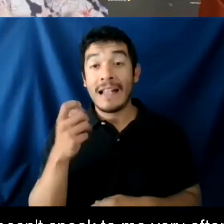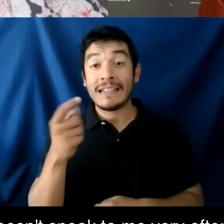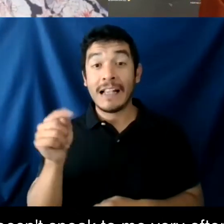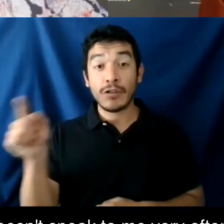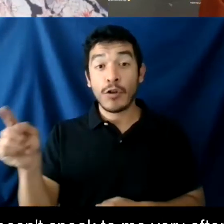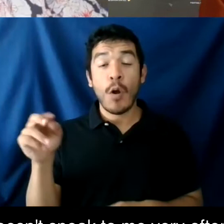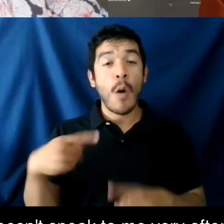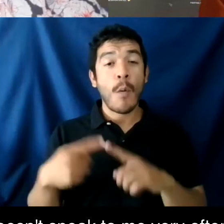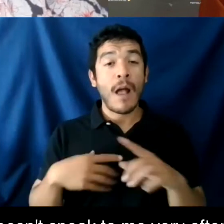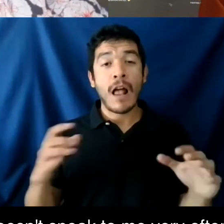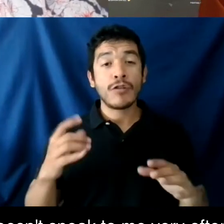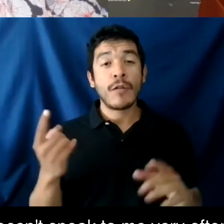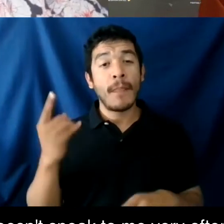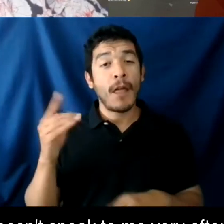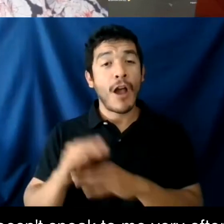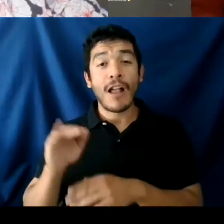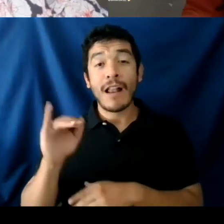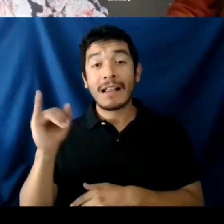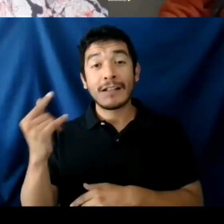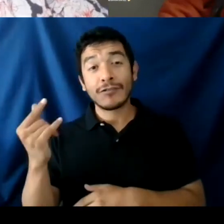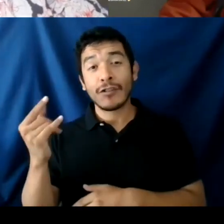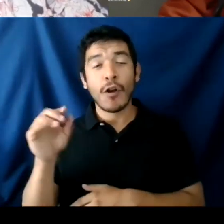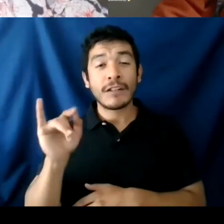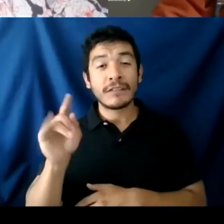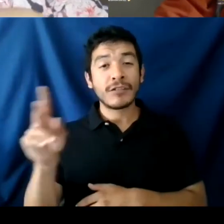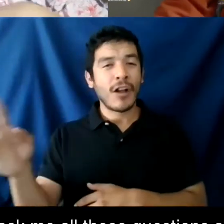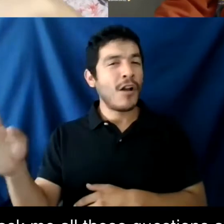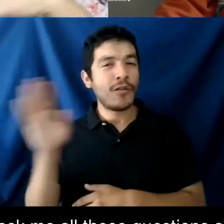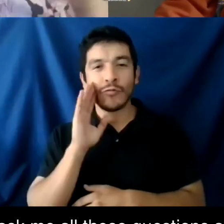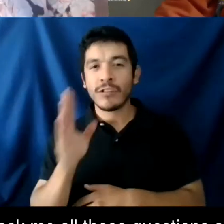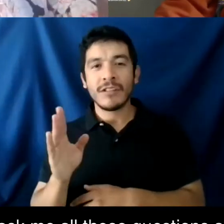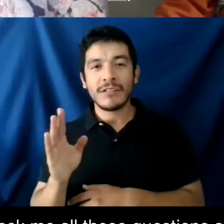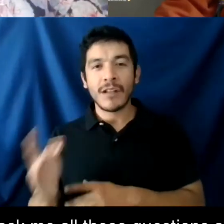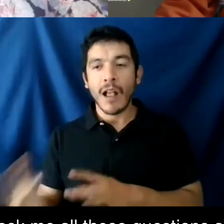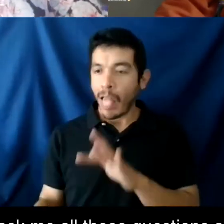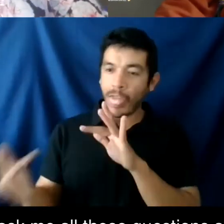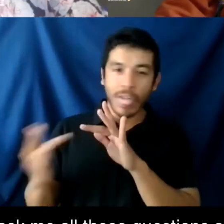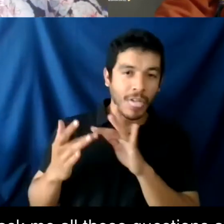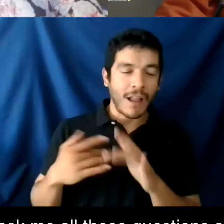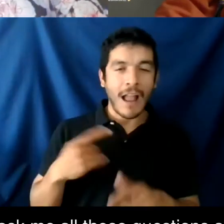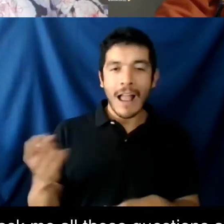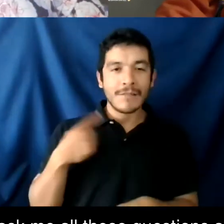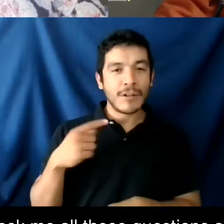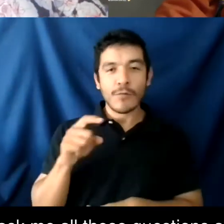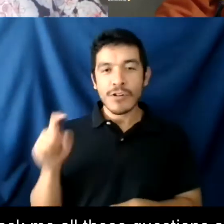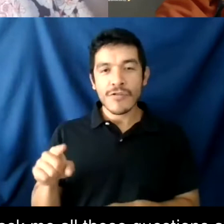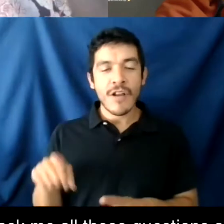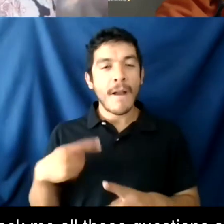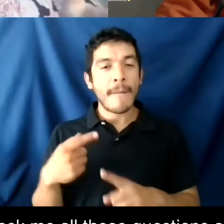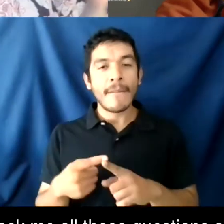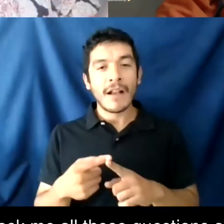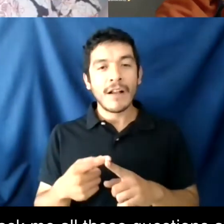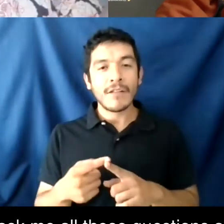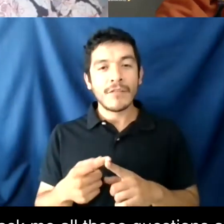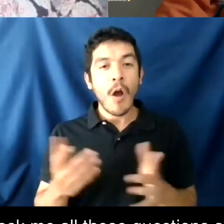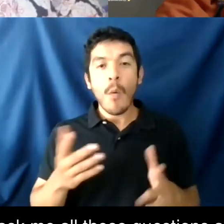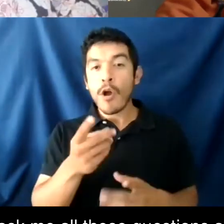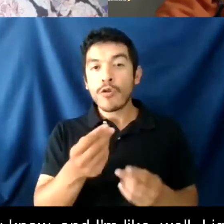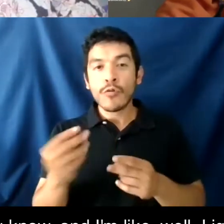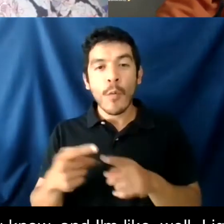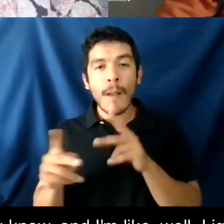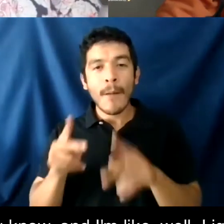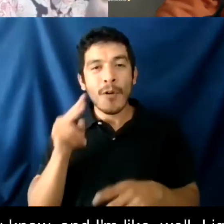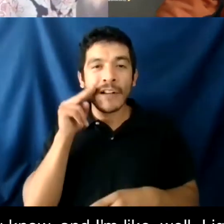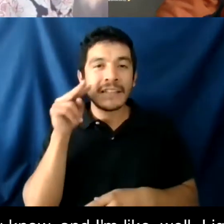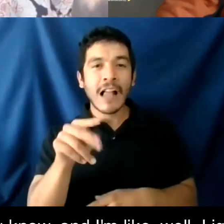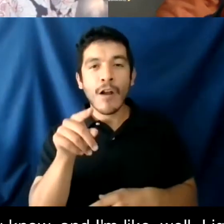or when I do something on TikTok, she'll ask me all these questions about, you know, what do you do when people stare